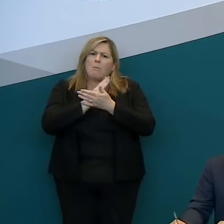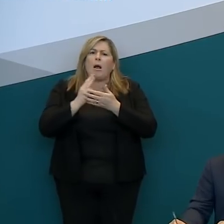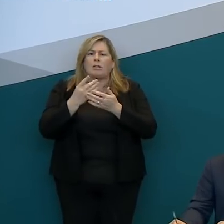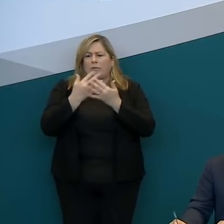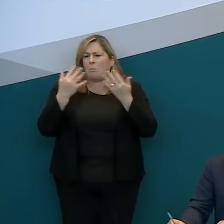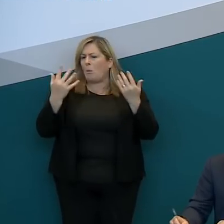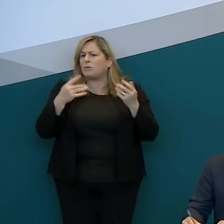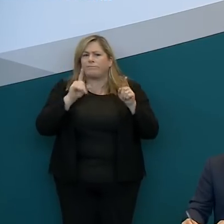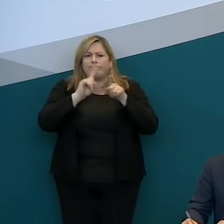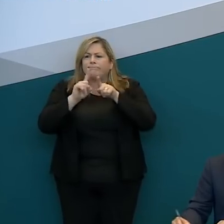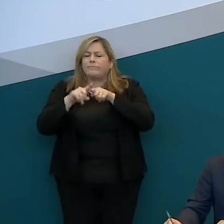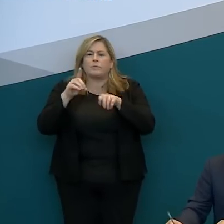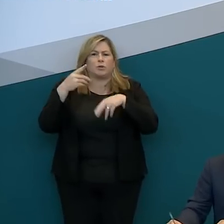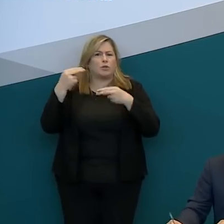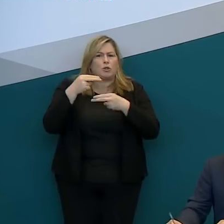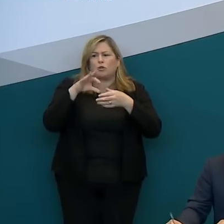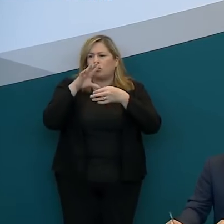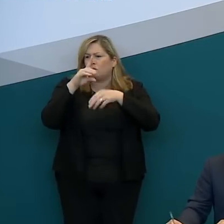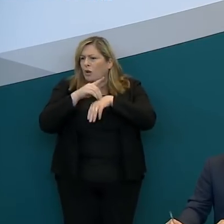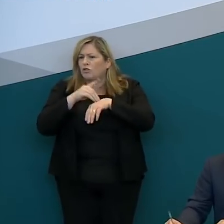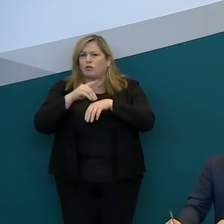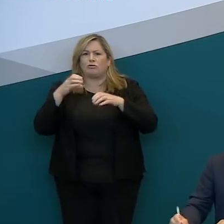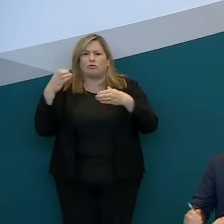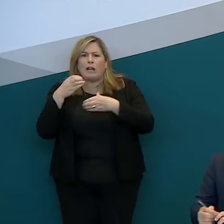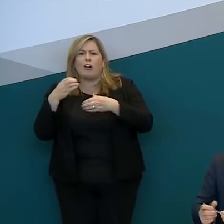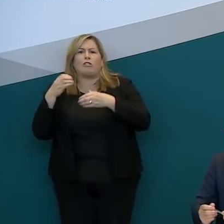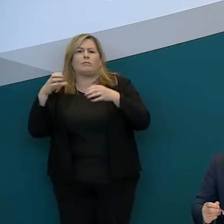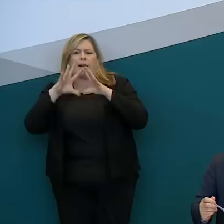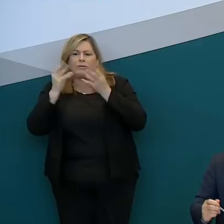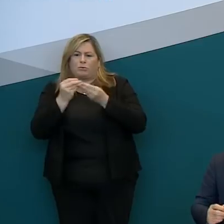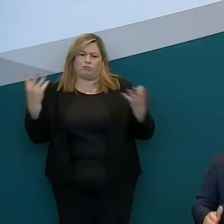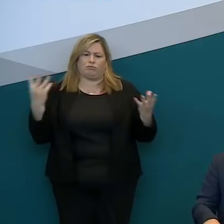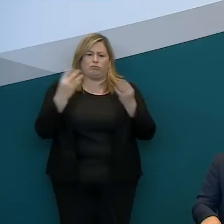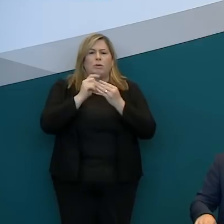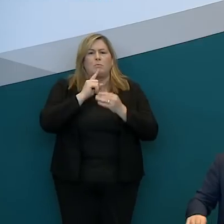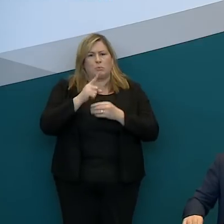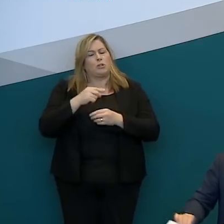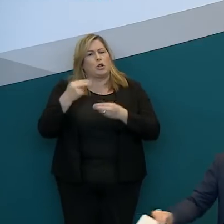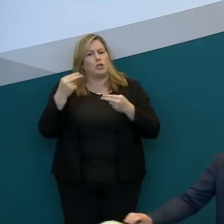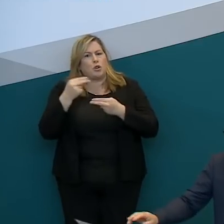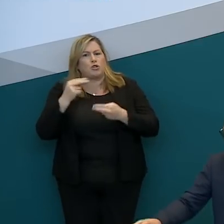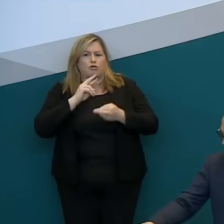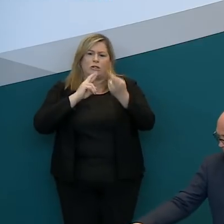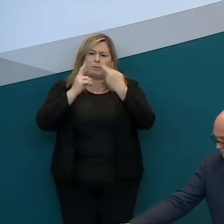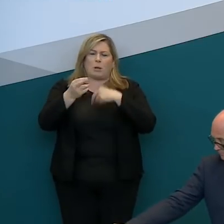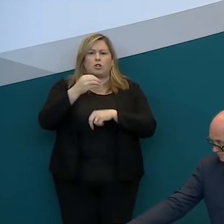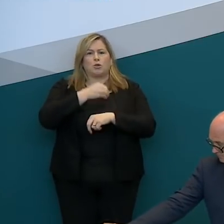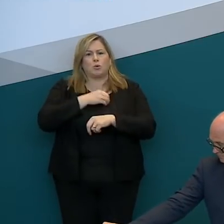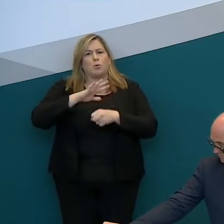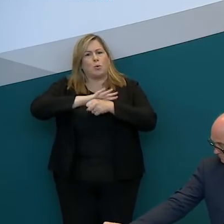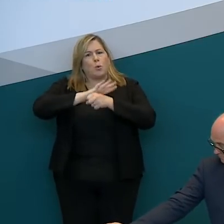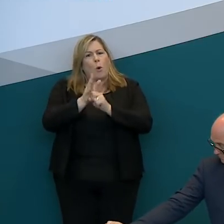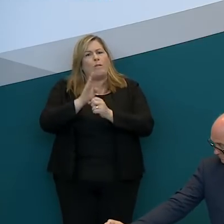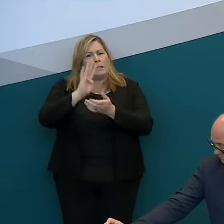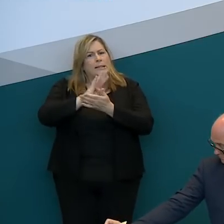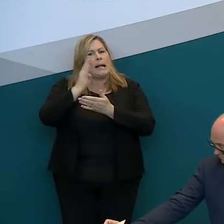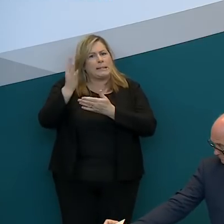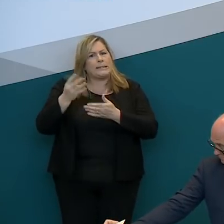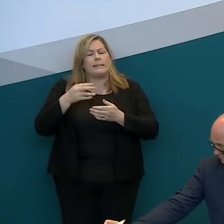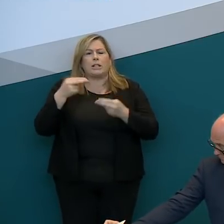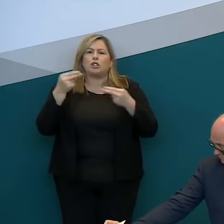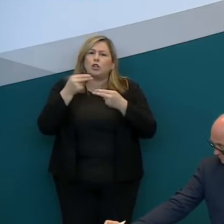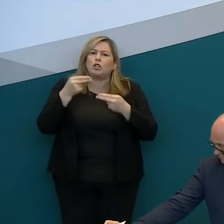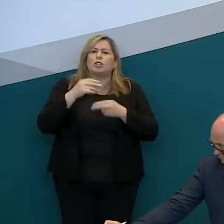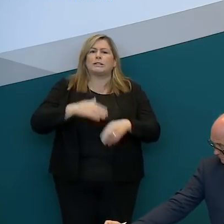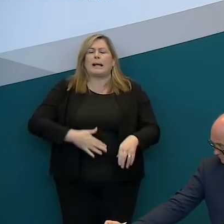But given the day that's in it, I'd like to particularly acknowledge the nursing response and midwifery response to COVID-19. Nurses